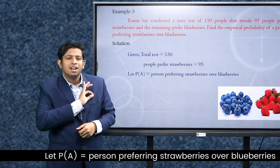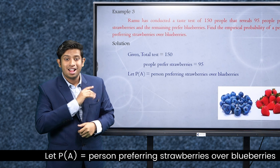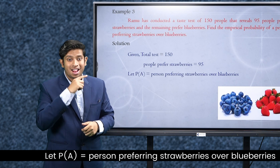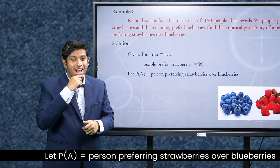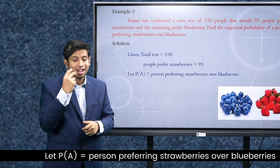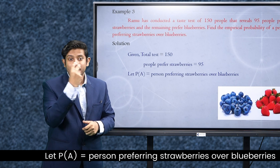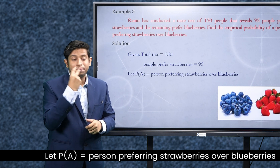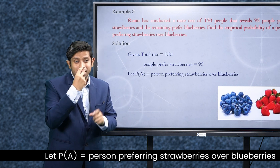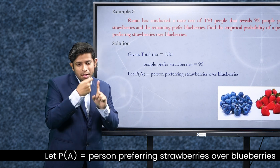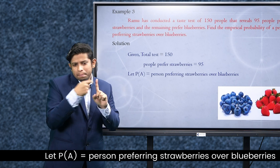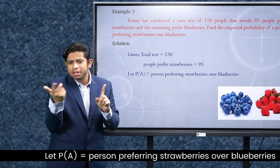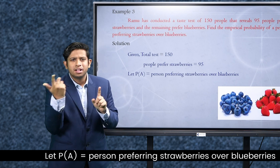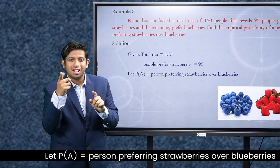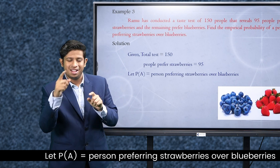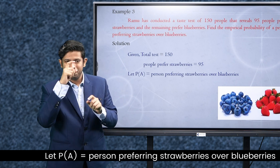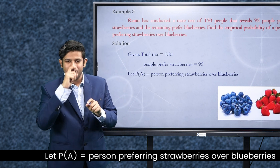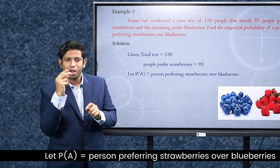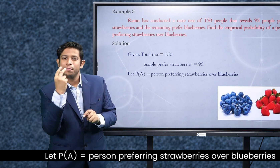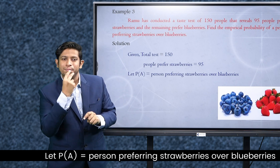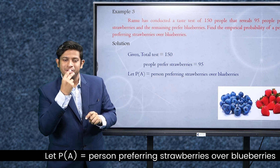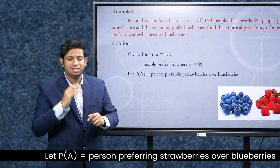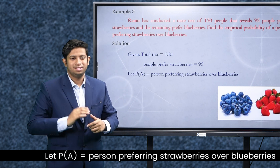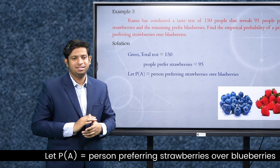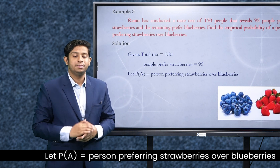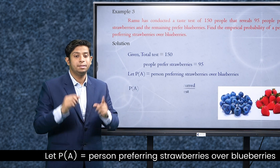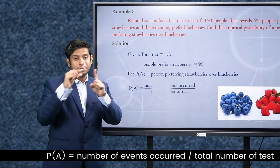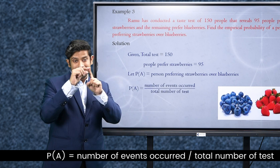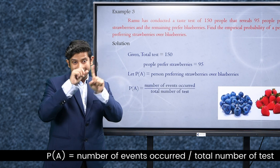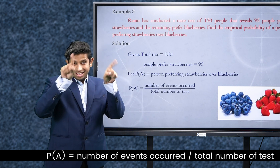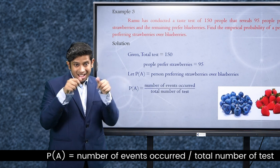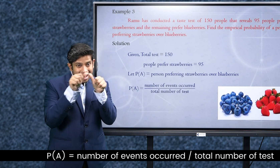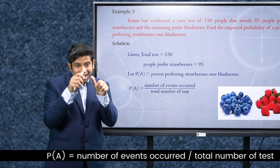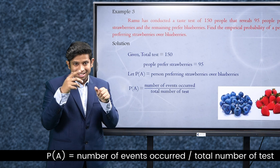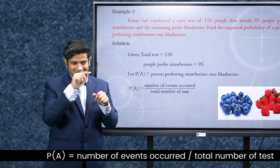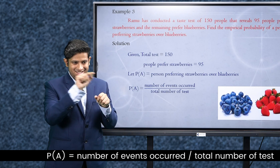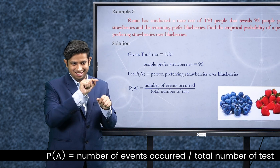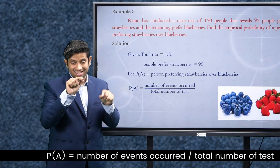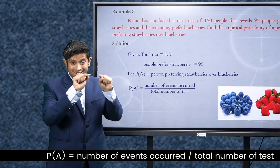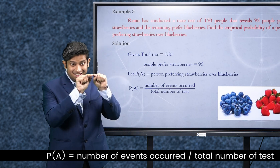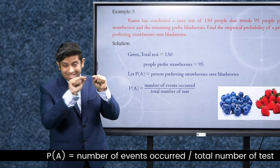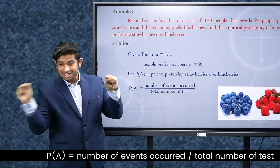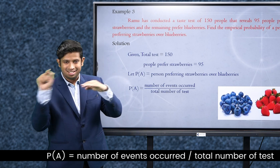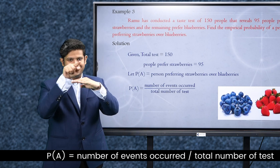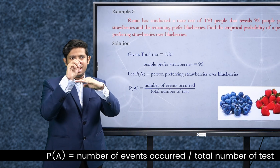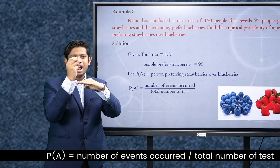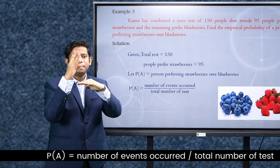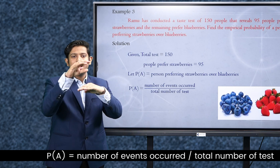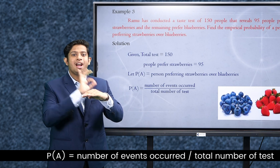person preferring strawberries over blueberries. P of A is equal to number of events occurred by